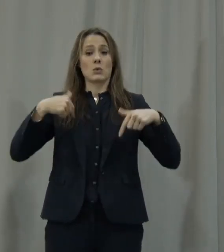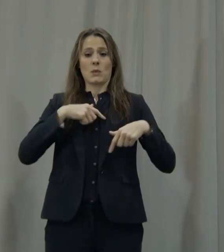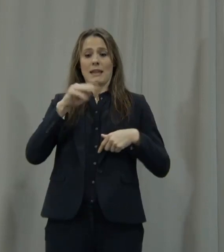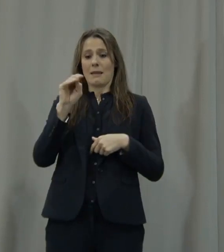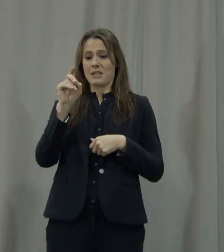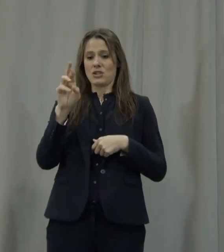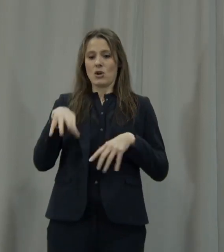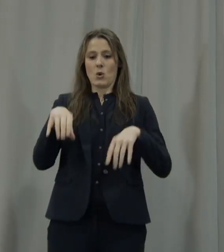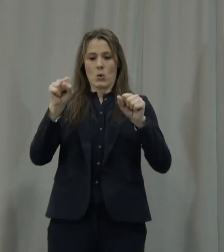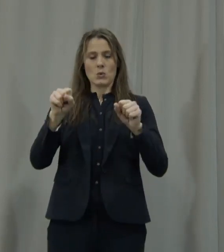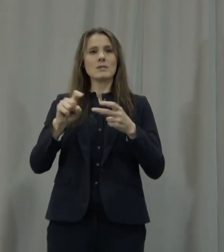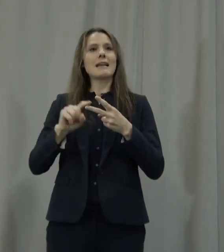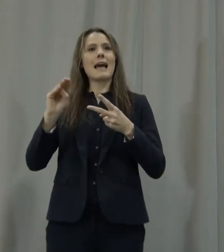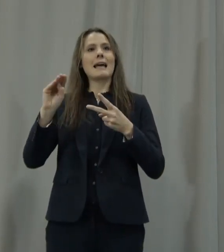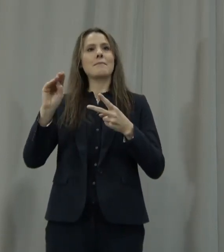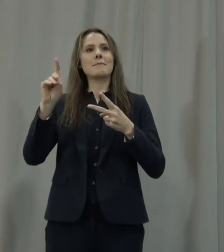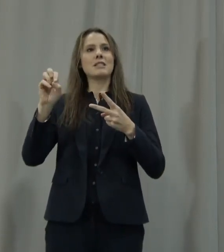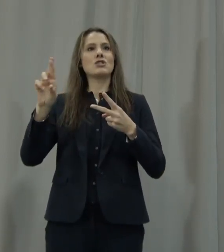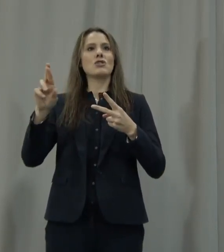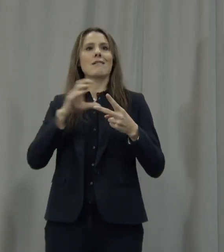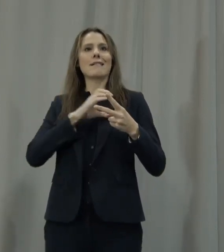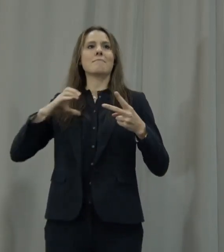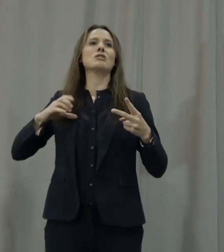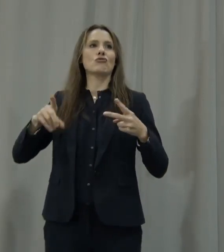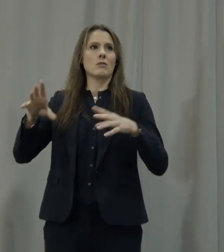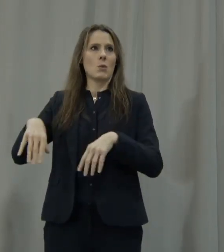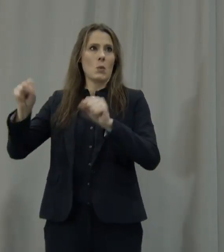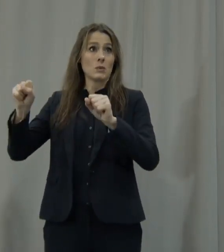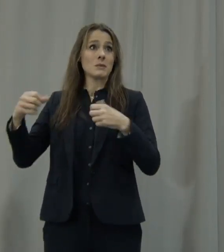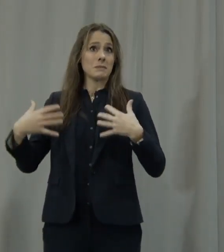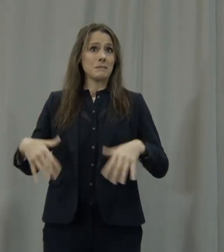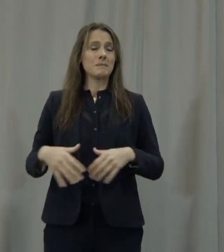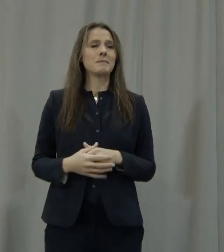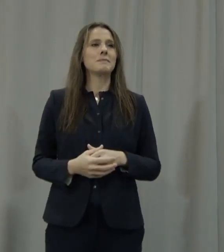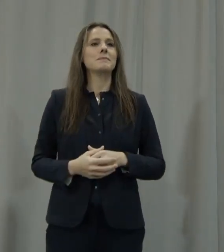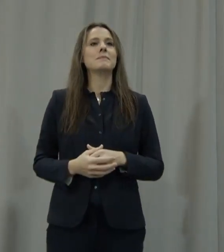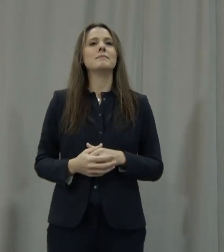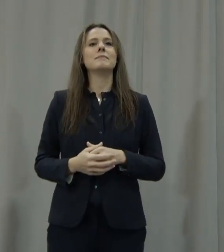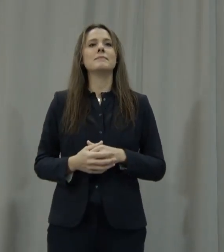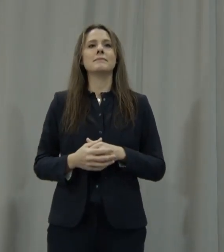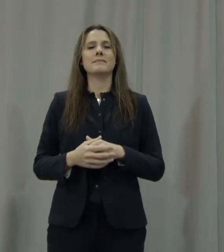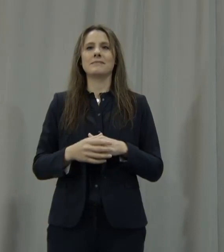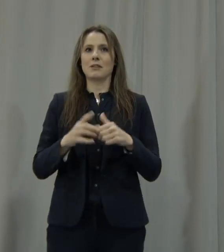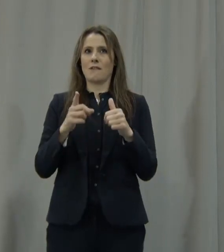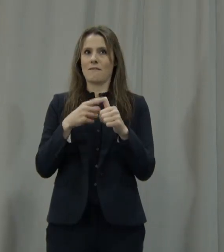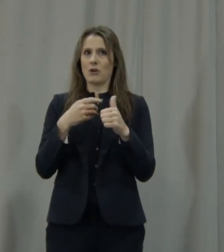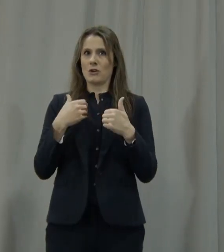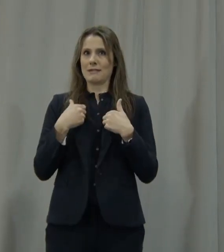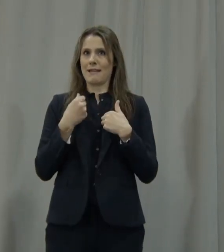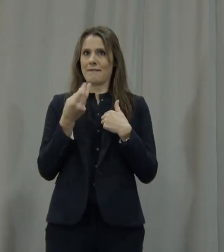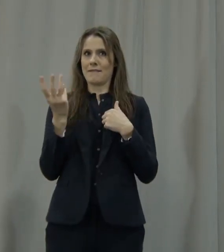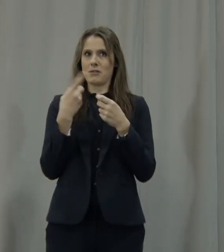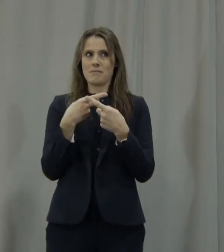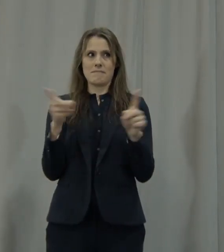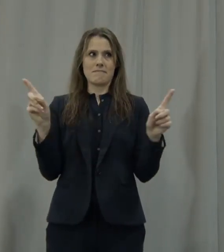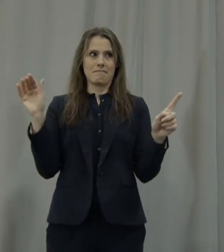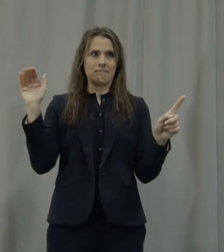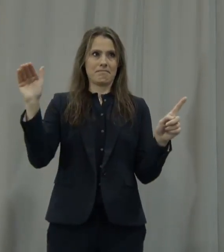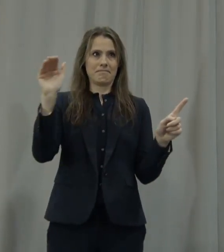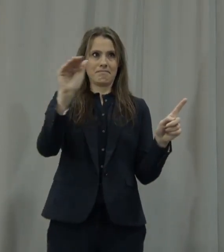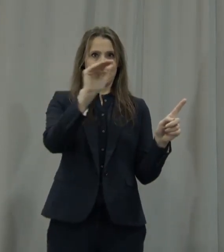and the Michigan Civil Rights Commission. Before we get started, I have a few housekeeping reminders for